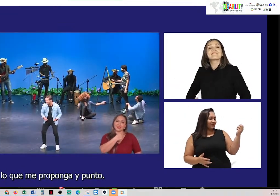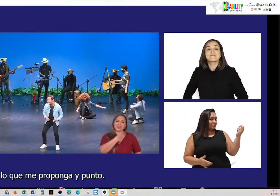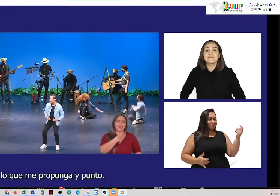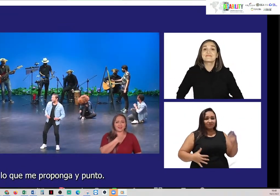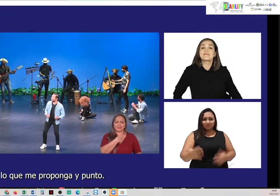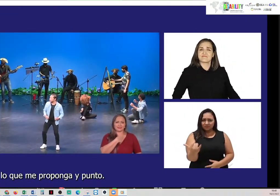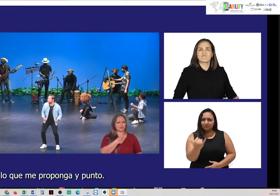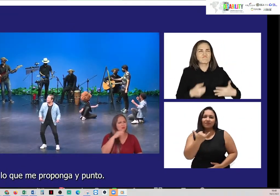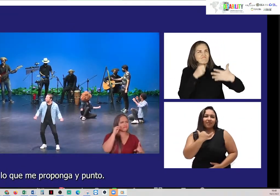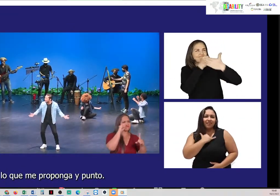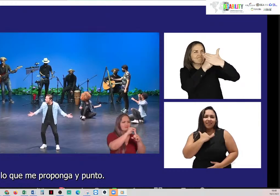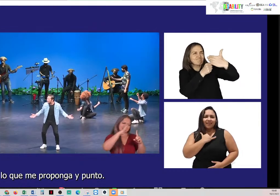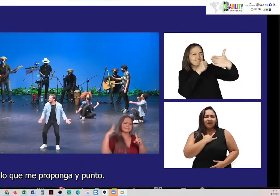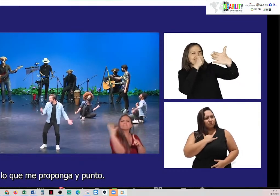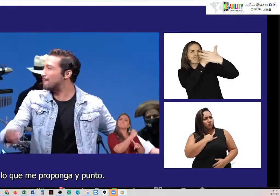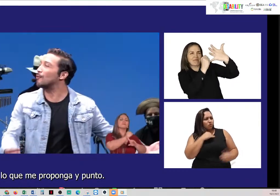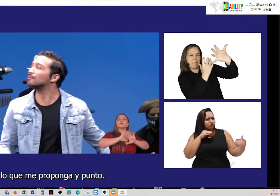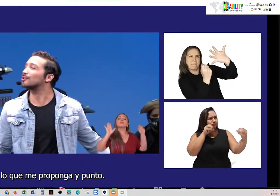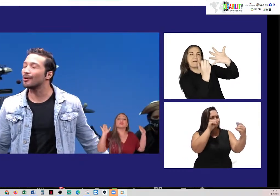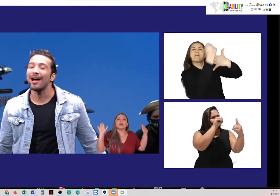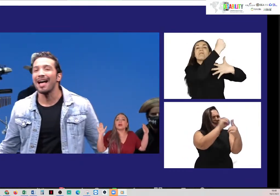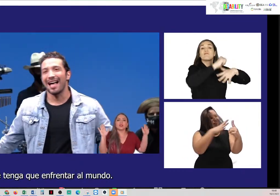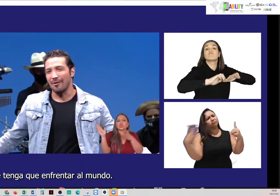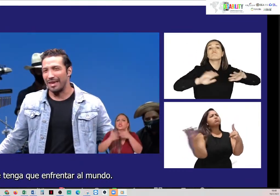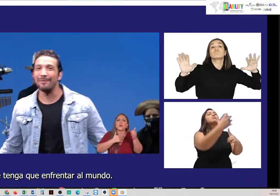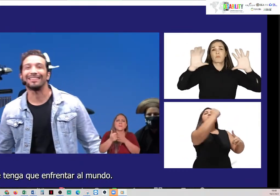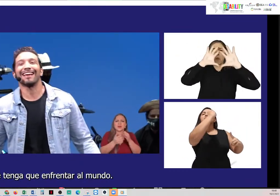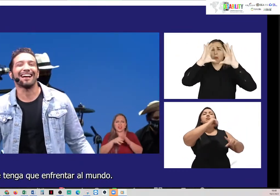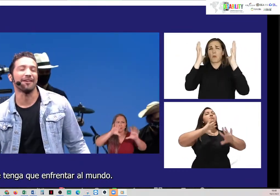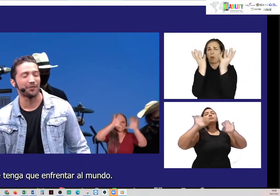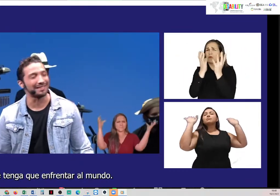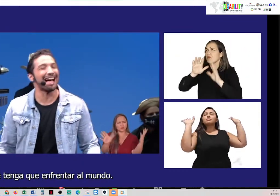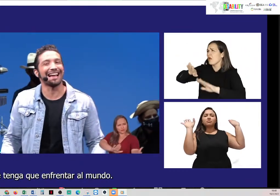i am one of those people who believe in challenges